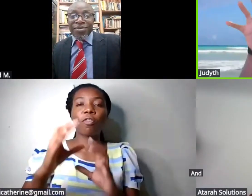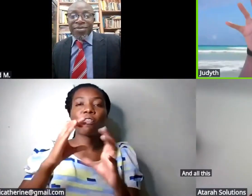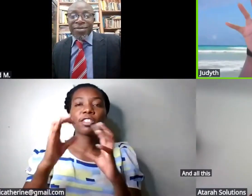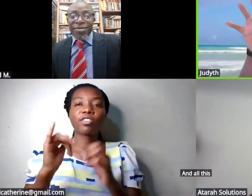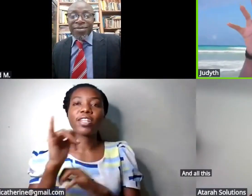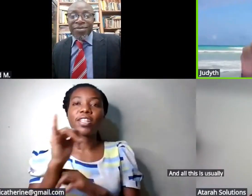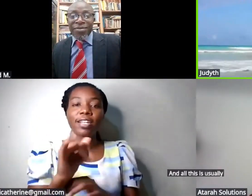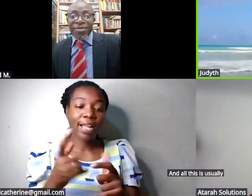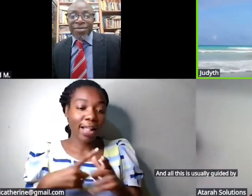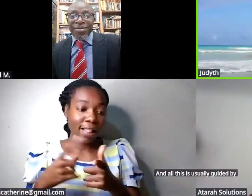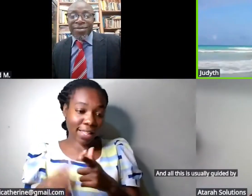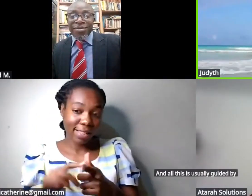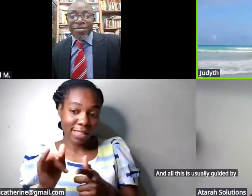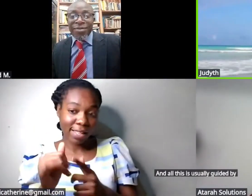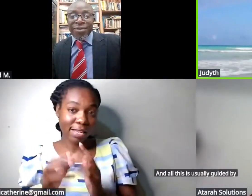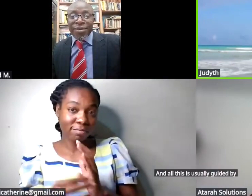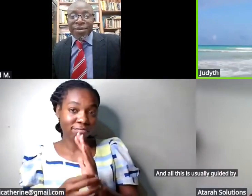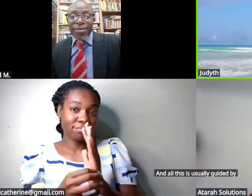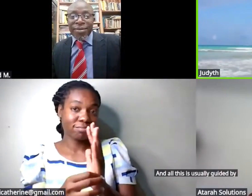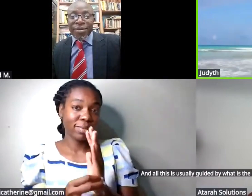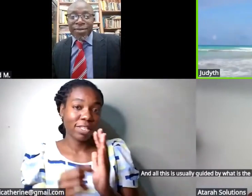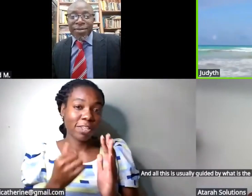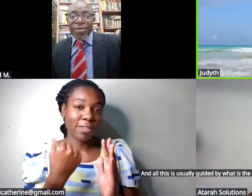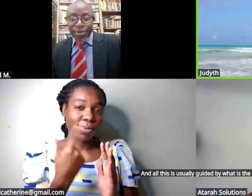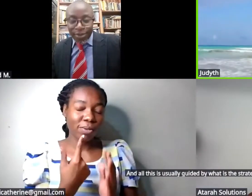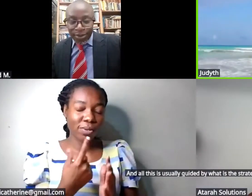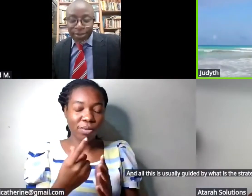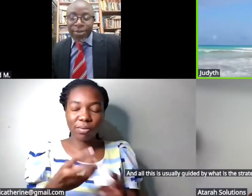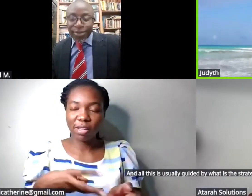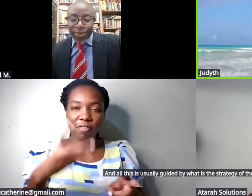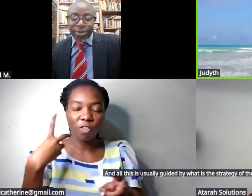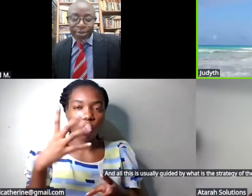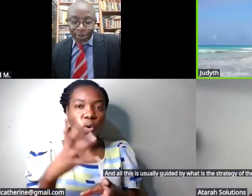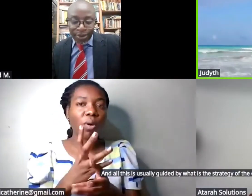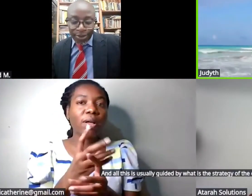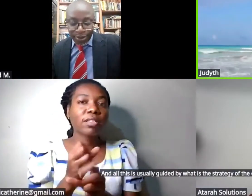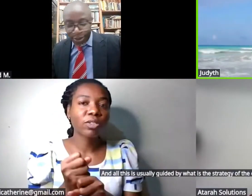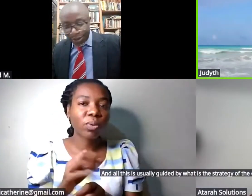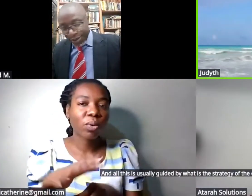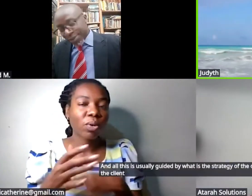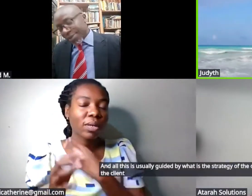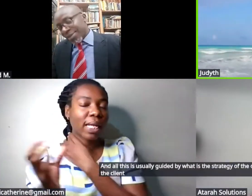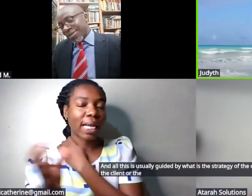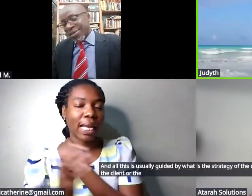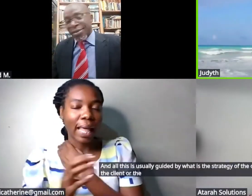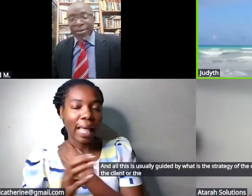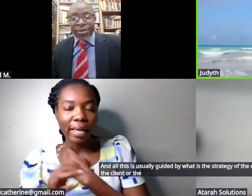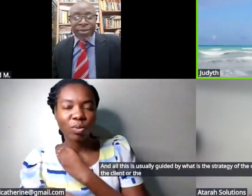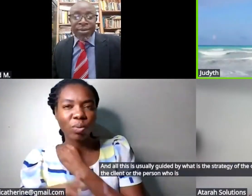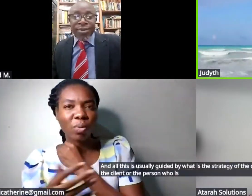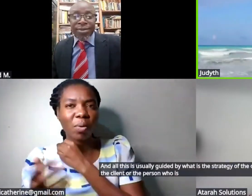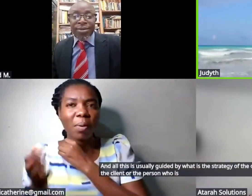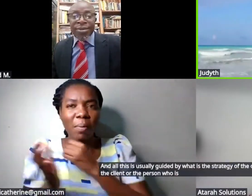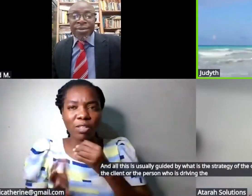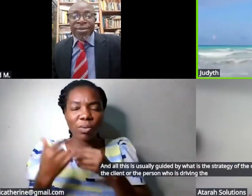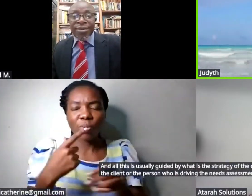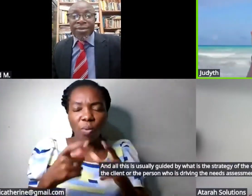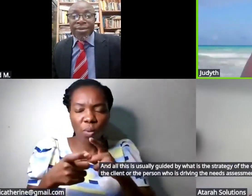guided by what is the strategy of the organization or the client or the person who is driving the needs